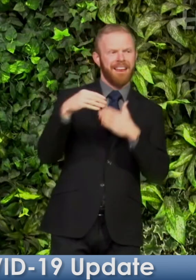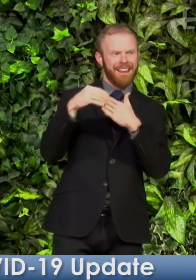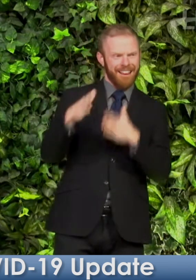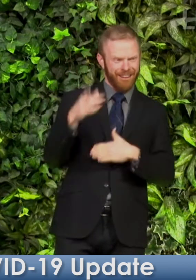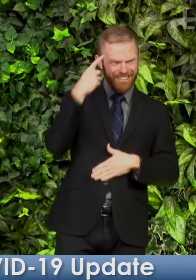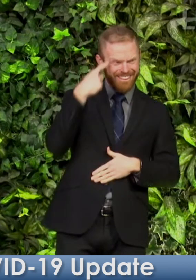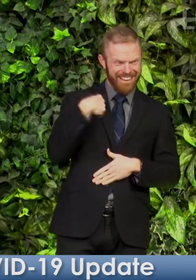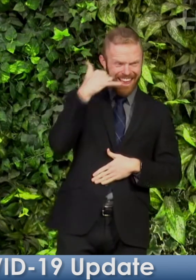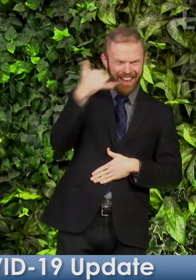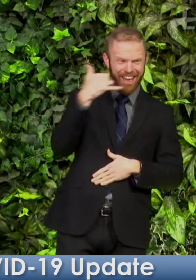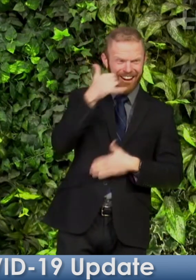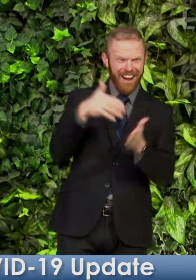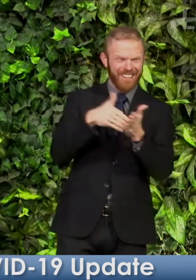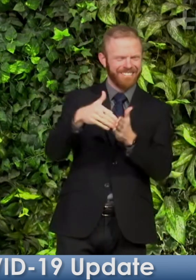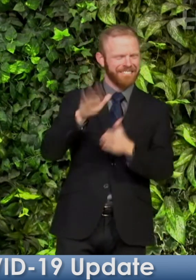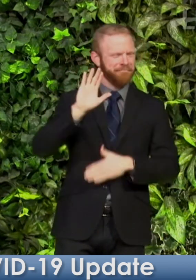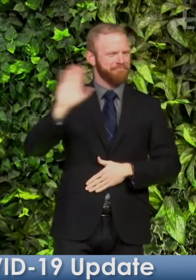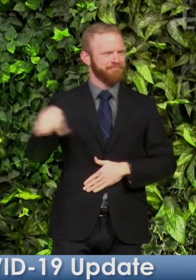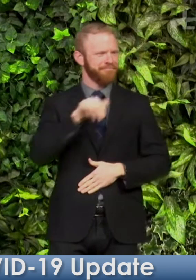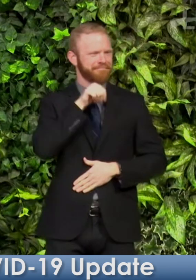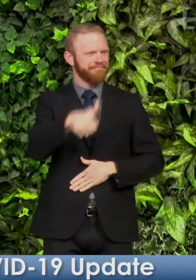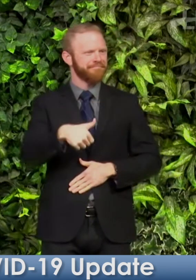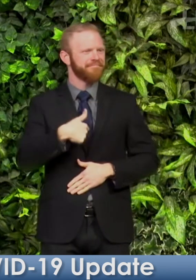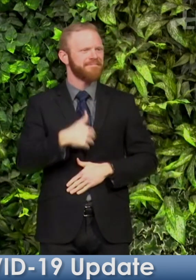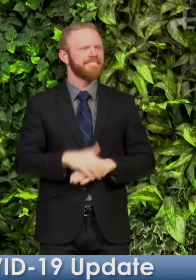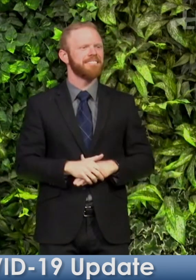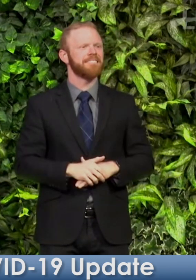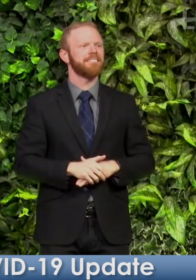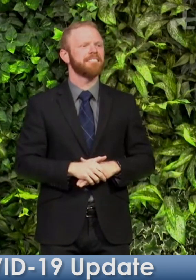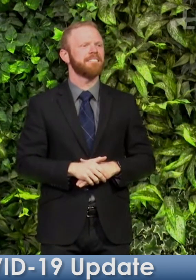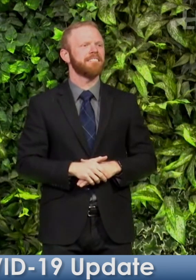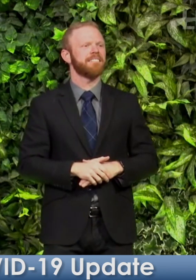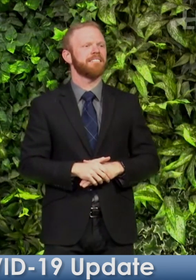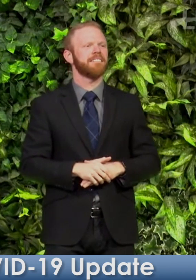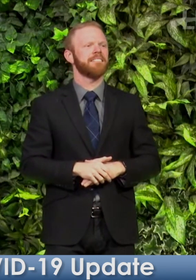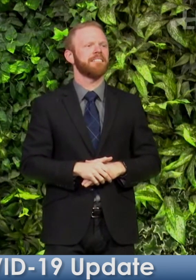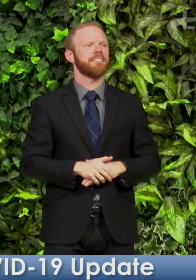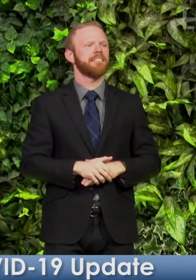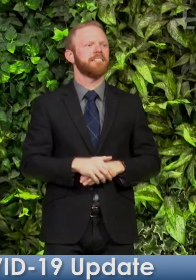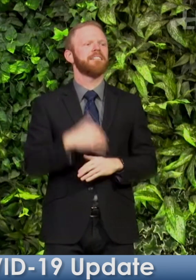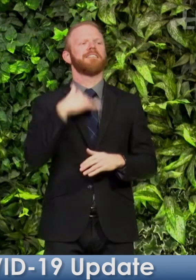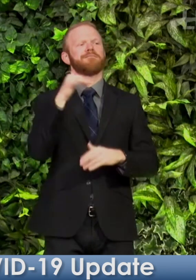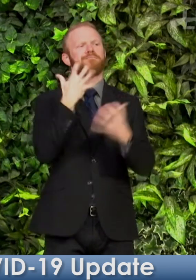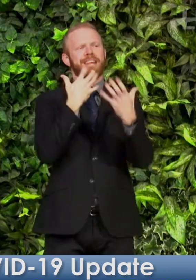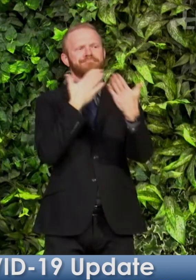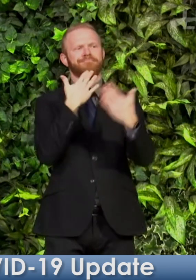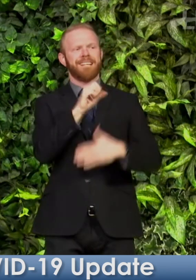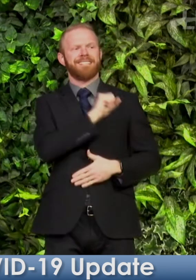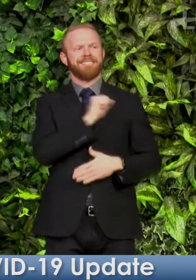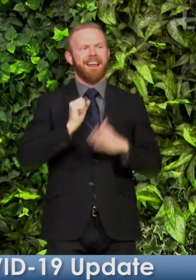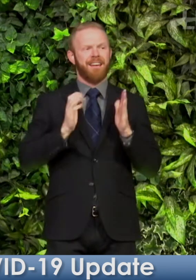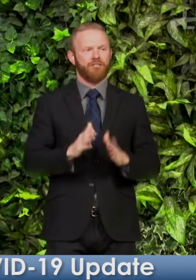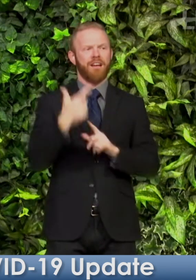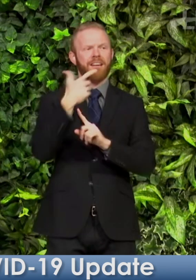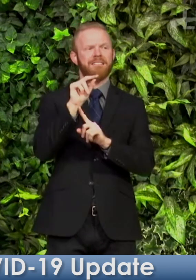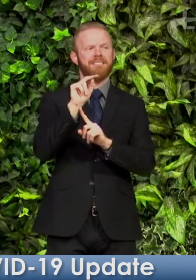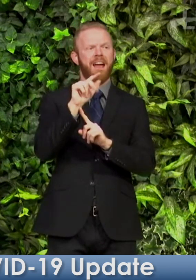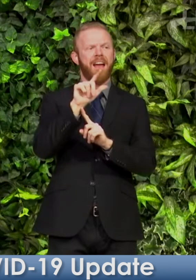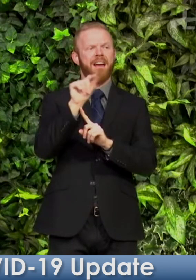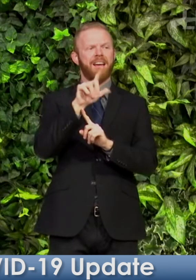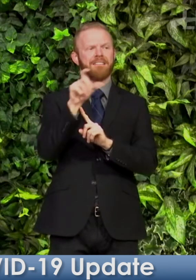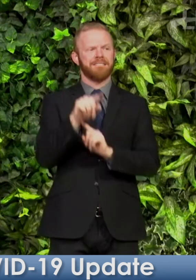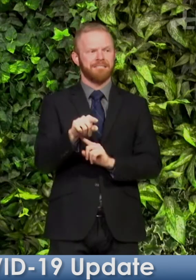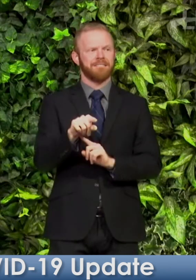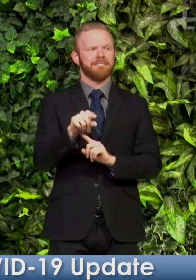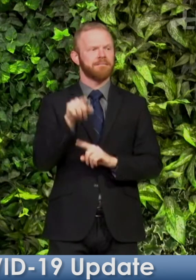And thank you, Majority Whip Senator Lena Gonzalez, for your advocacy on behalf of all of our communities here in